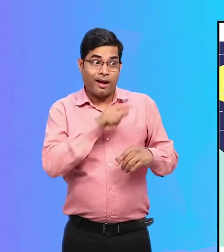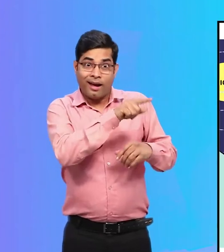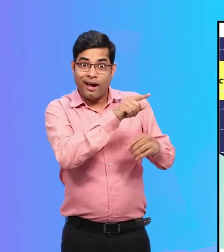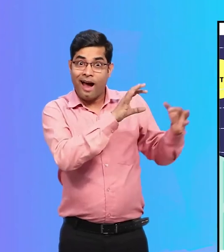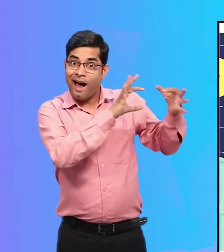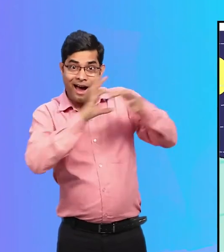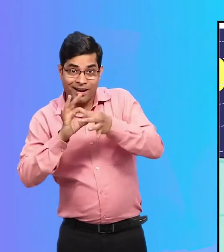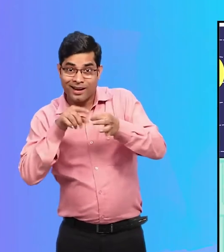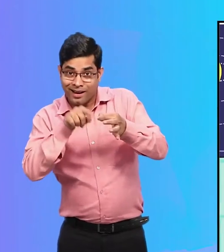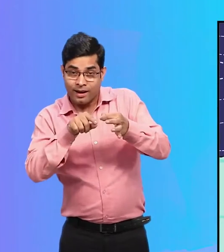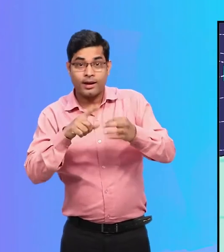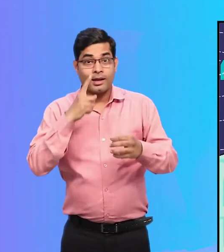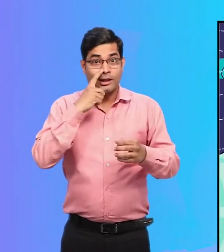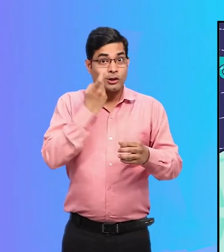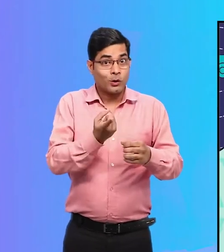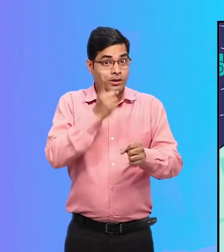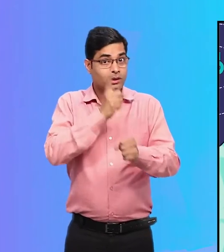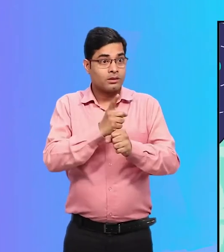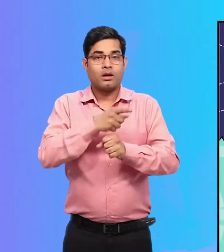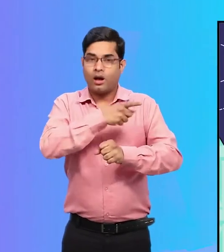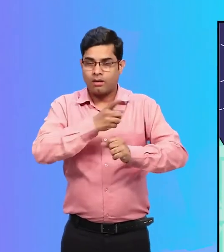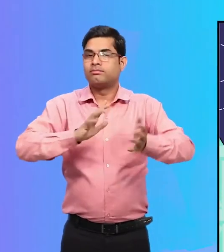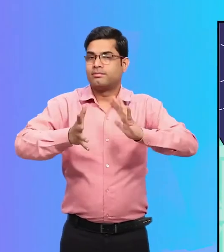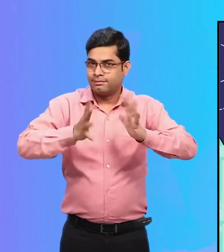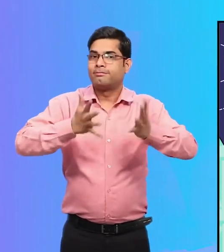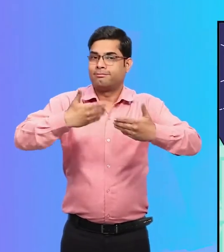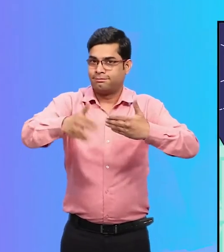Which Jyoti ma'am refers to as she continues to speak.